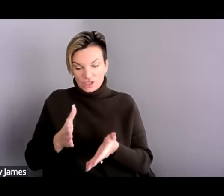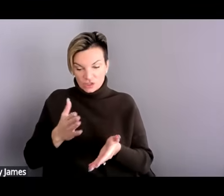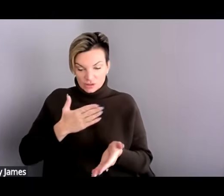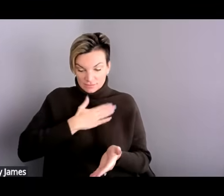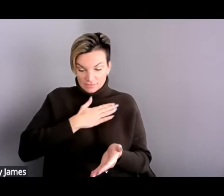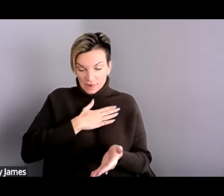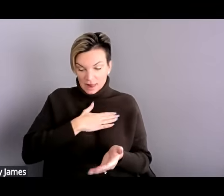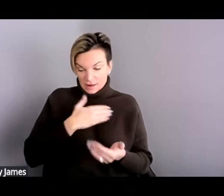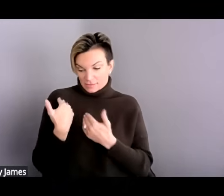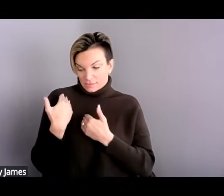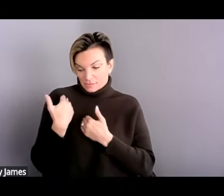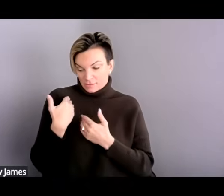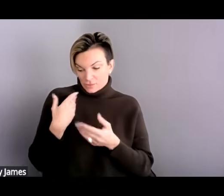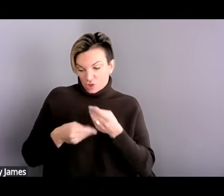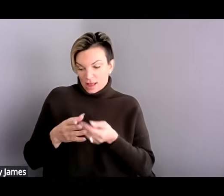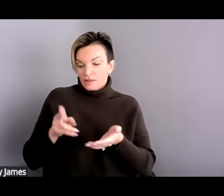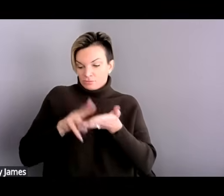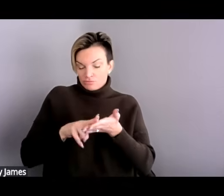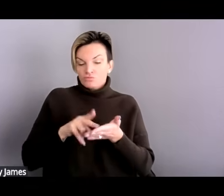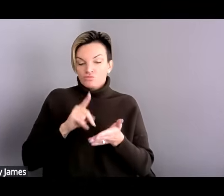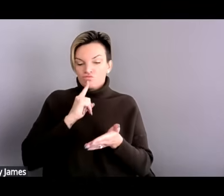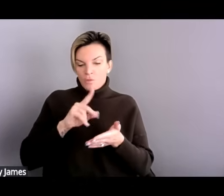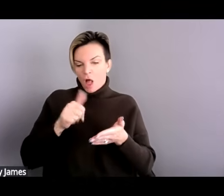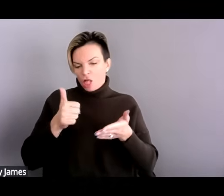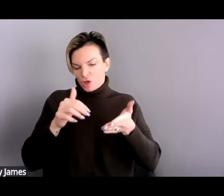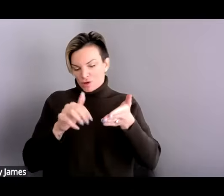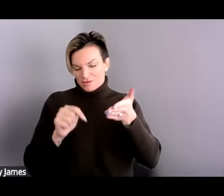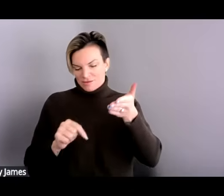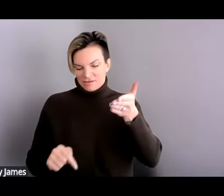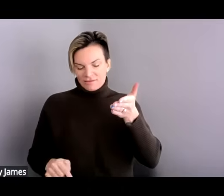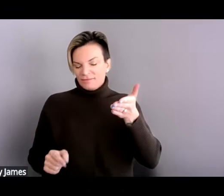agree that the West,